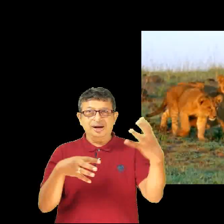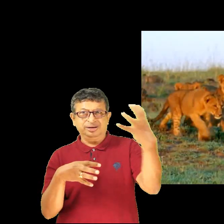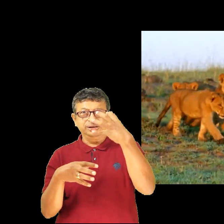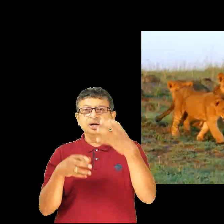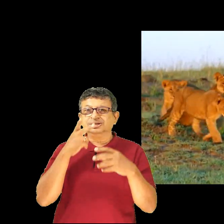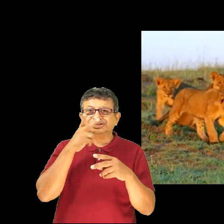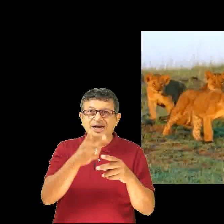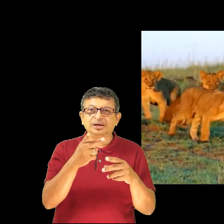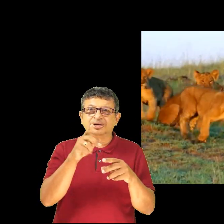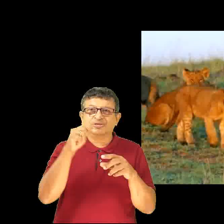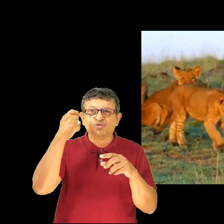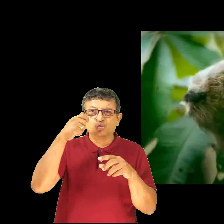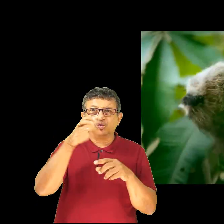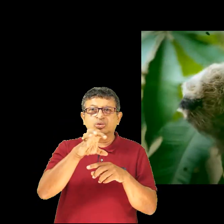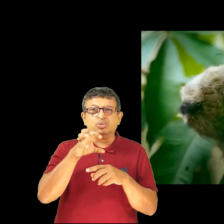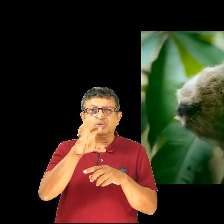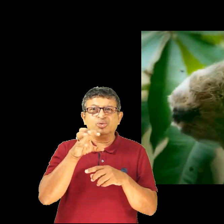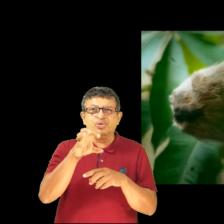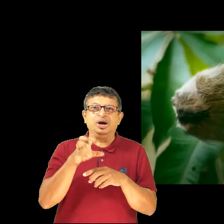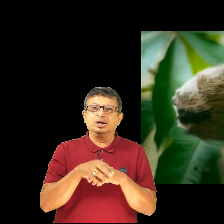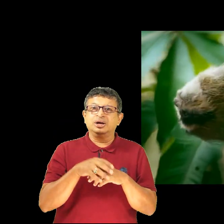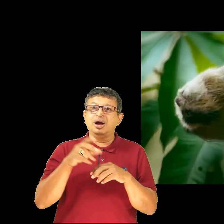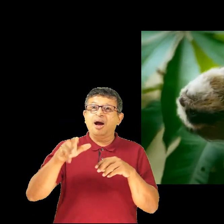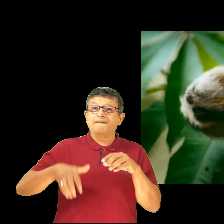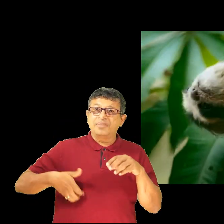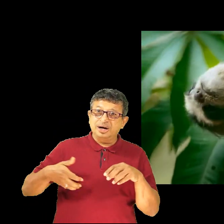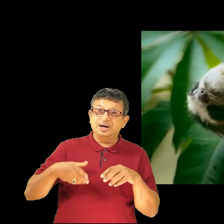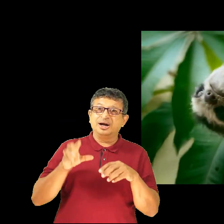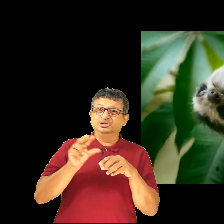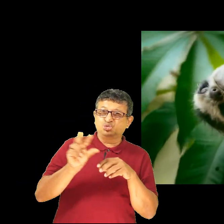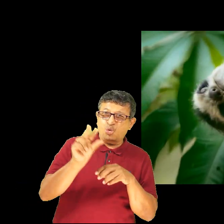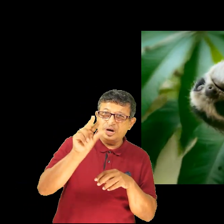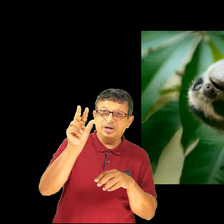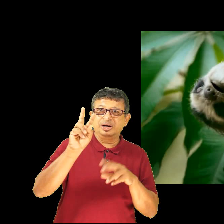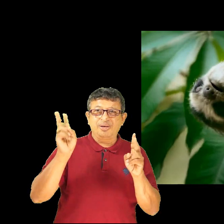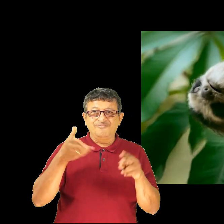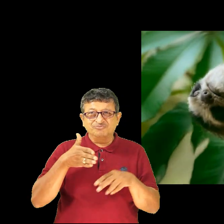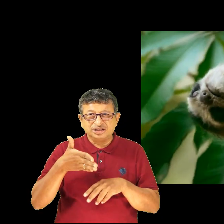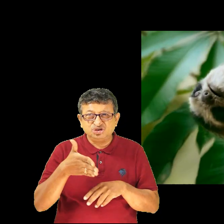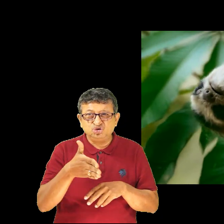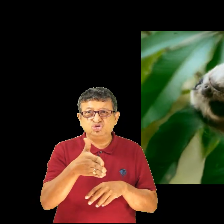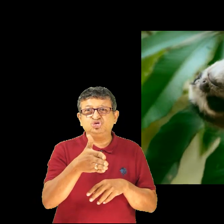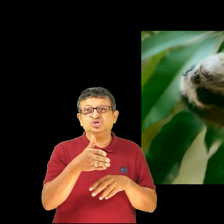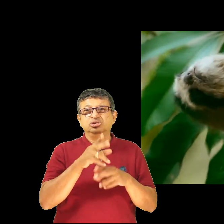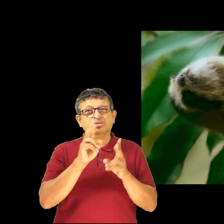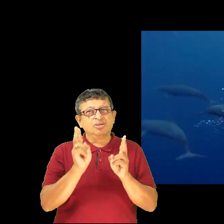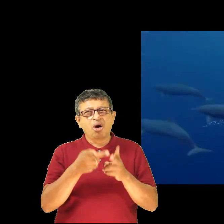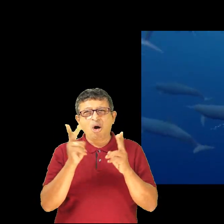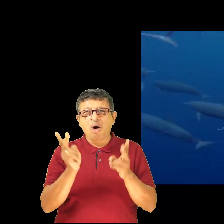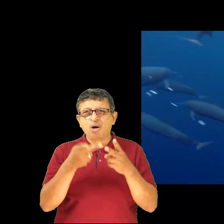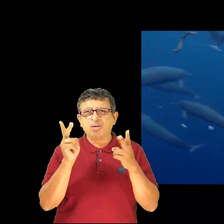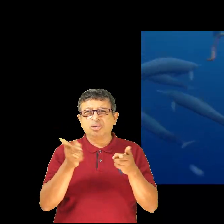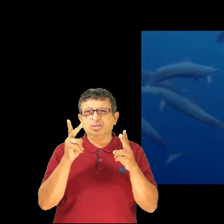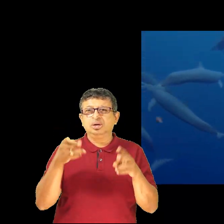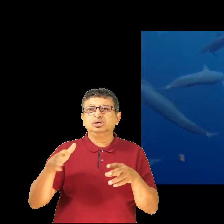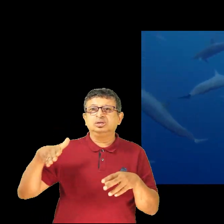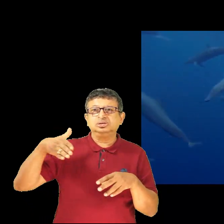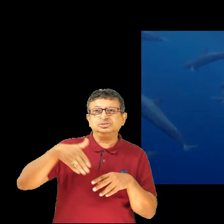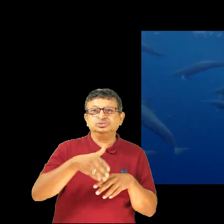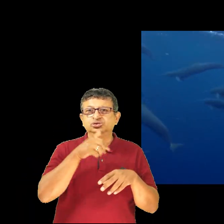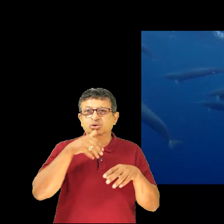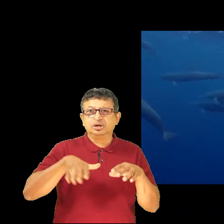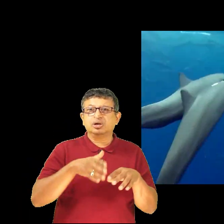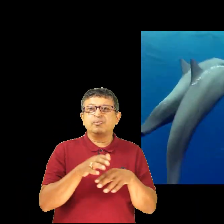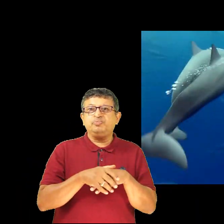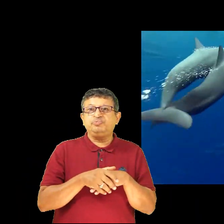on many occasions. It was no longer just a camera inside a rock, but a camera inside a robotic animal. He was even able to catch some